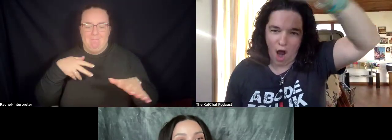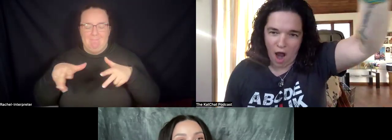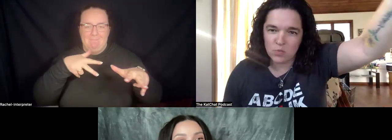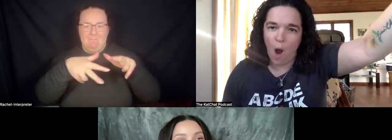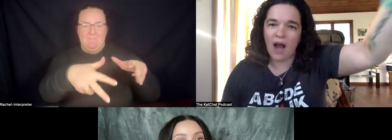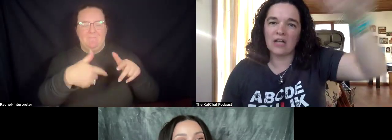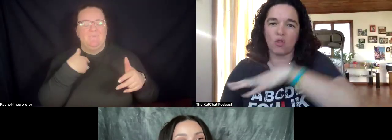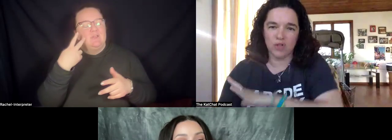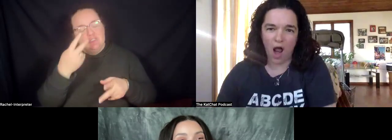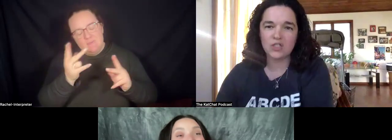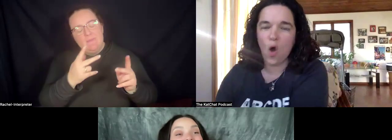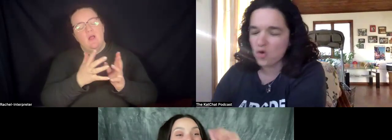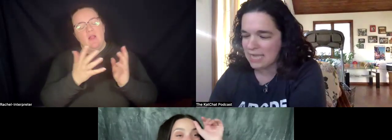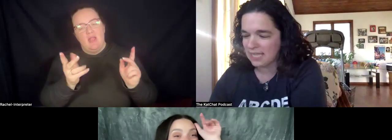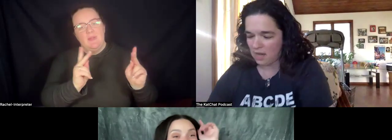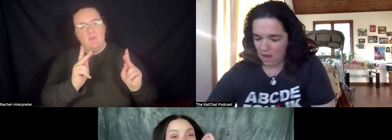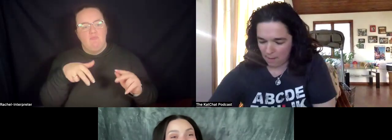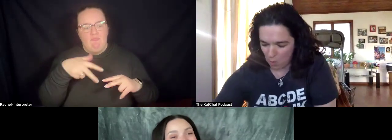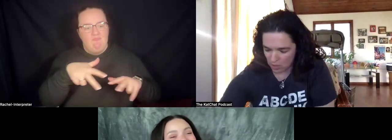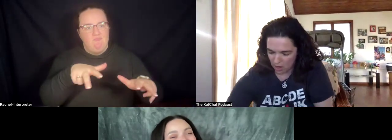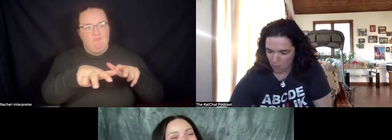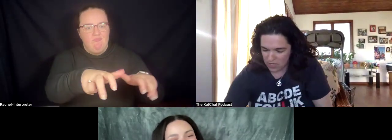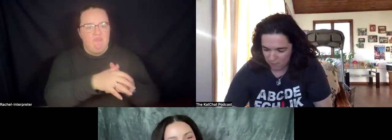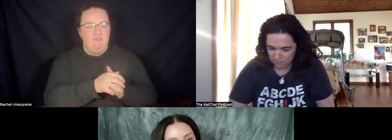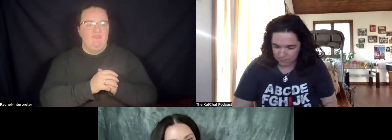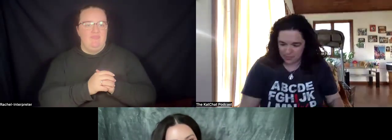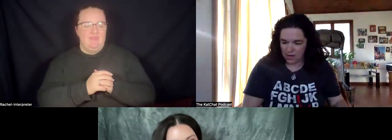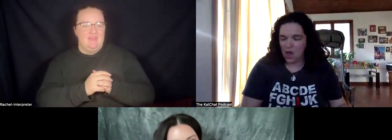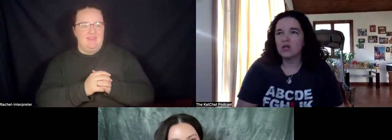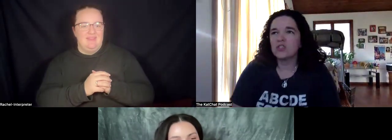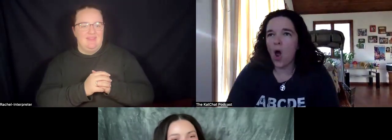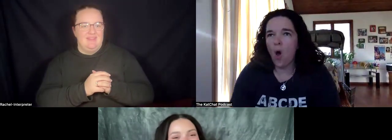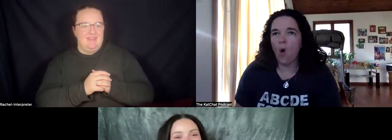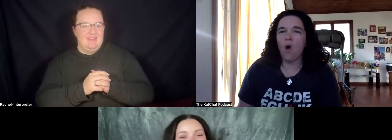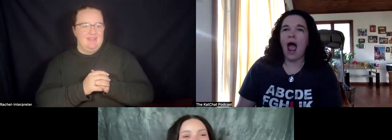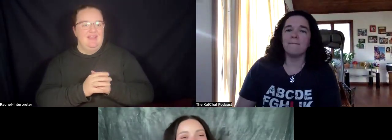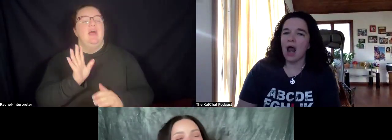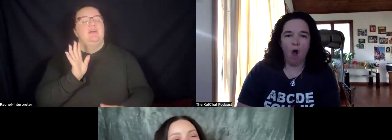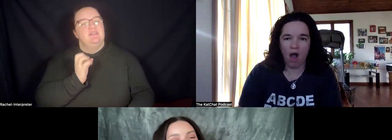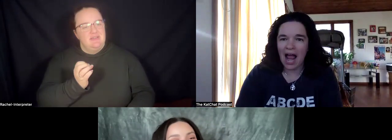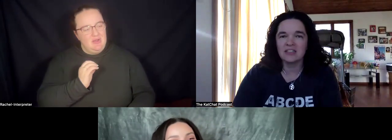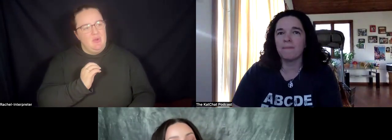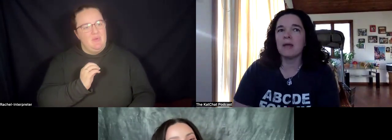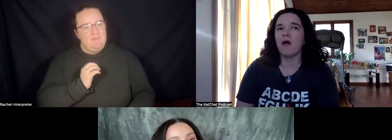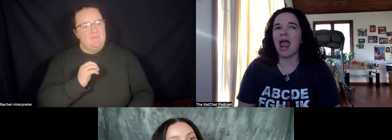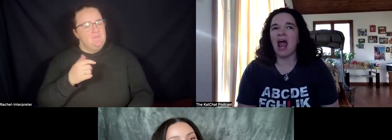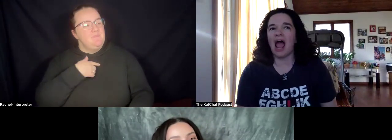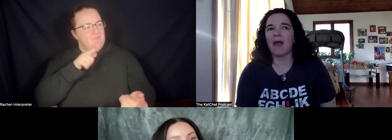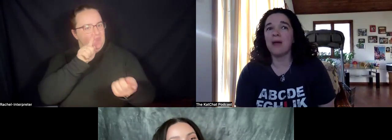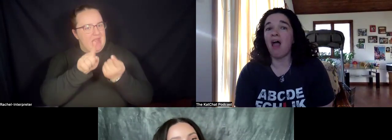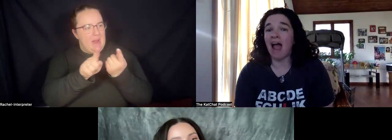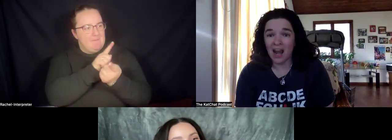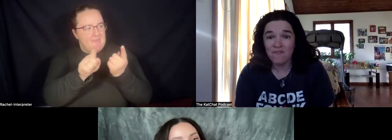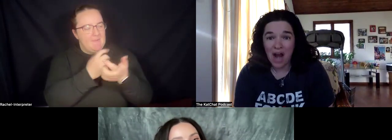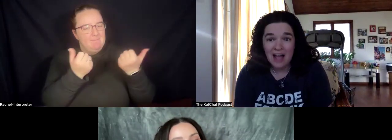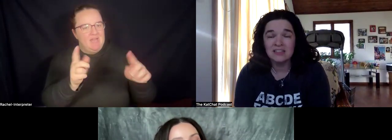and dog walking through the dark. Oh, Come here, Olga. Come over here. So I met all kinds of people and I